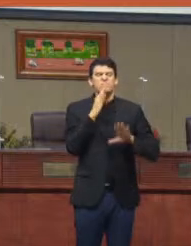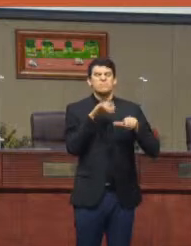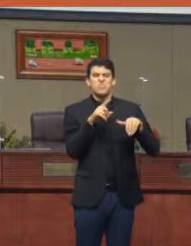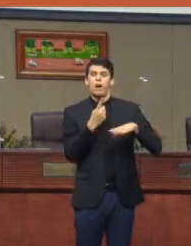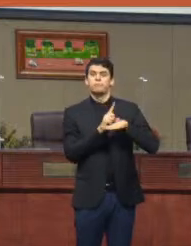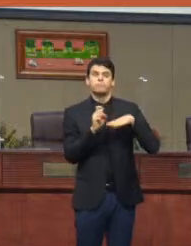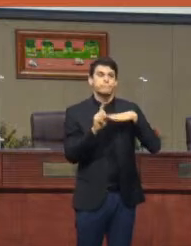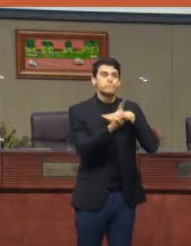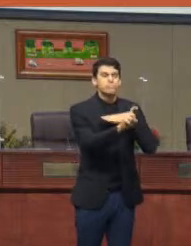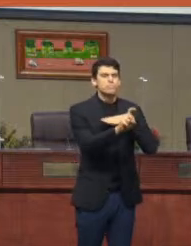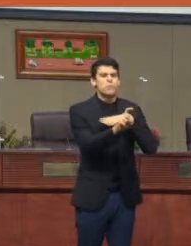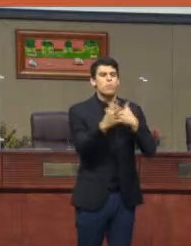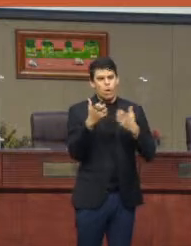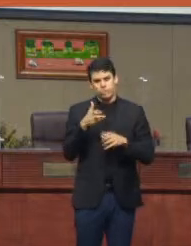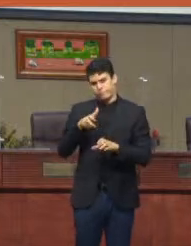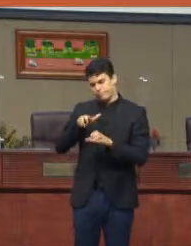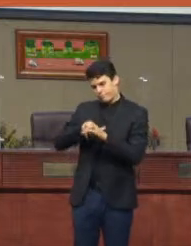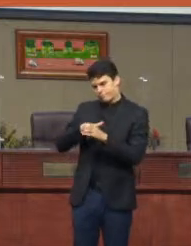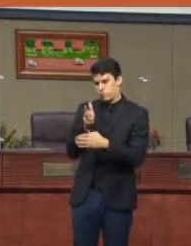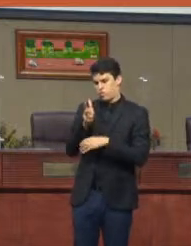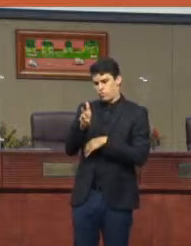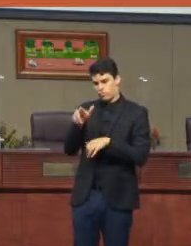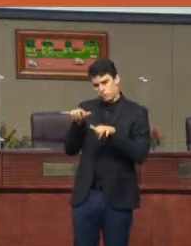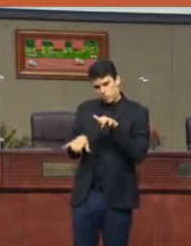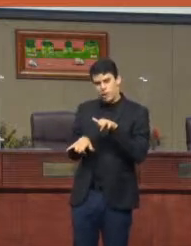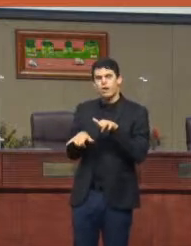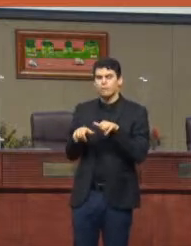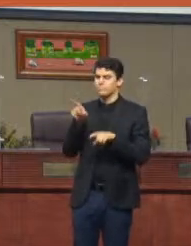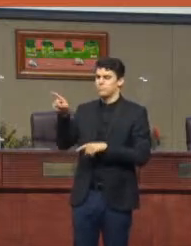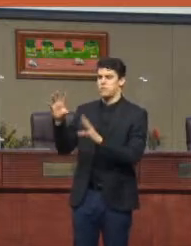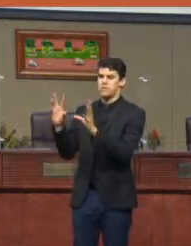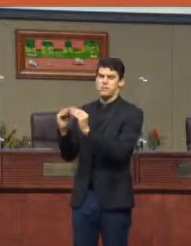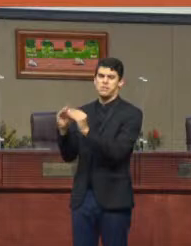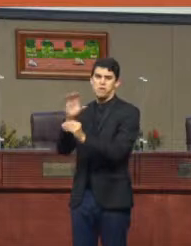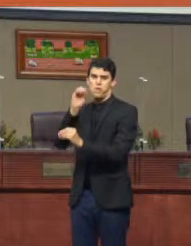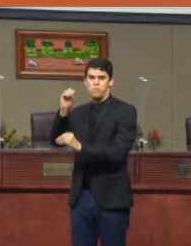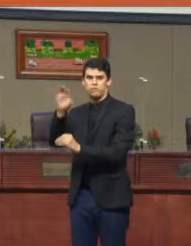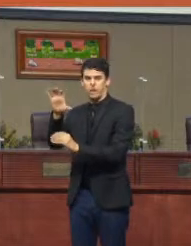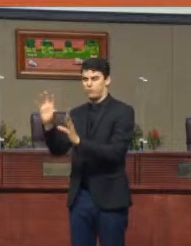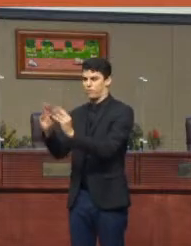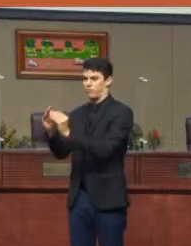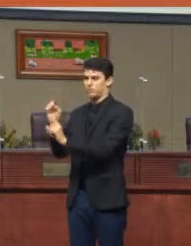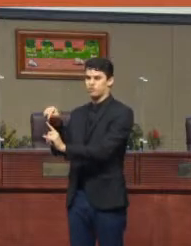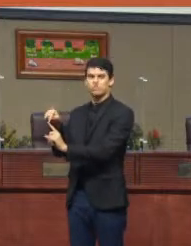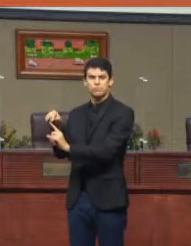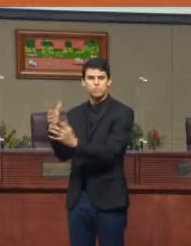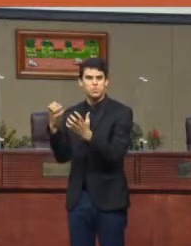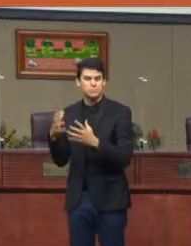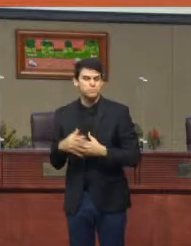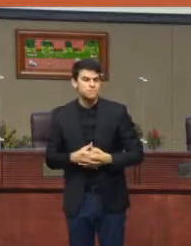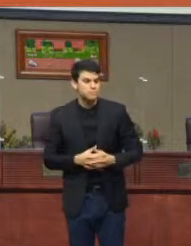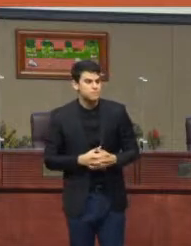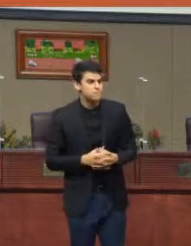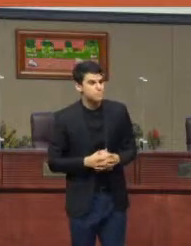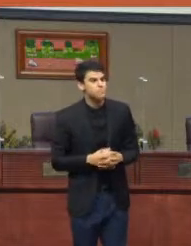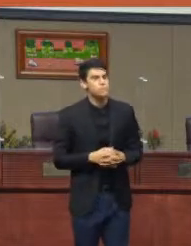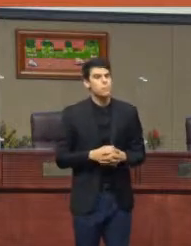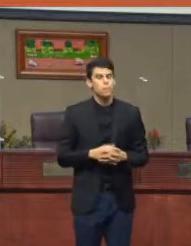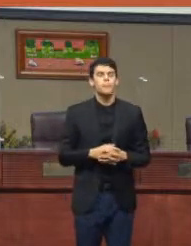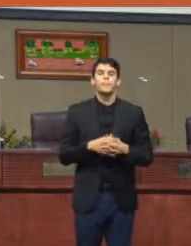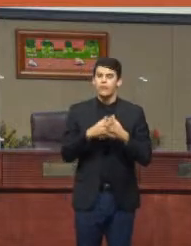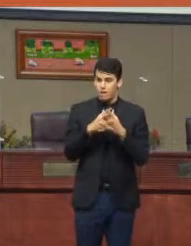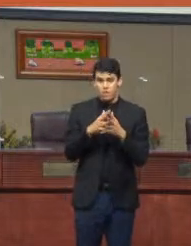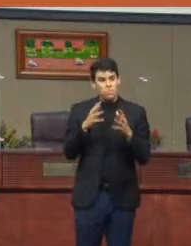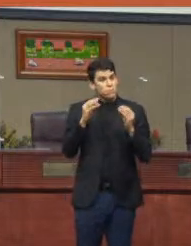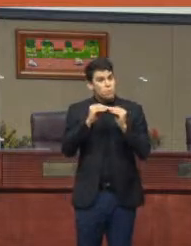is the site for you. You can get information again about what we're doing with vaccinations by going to our website